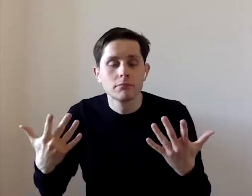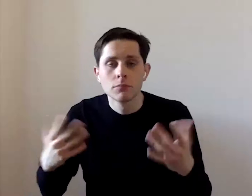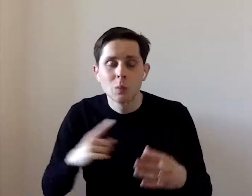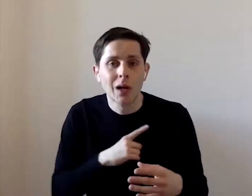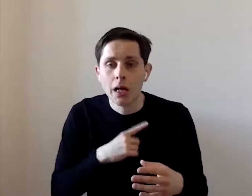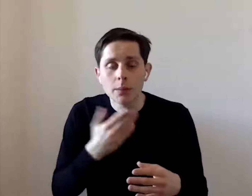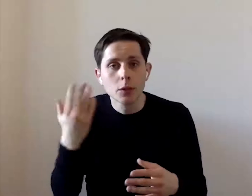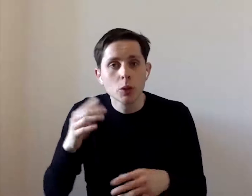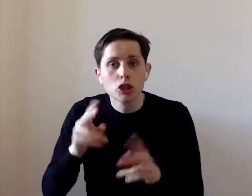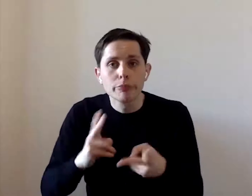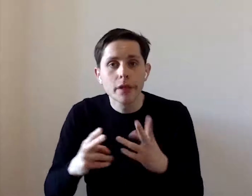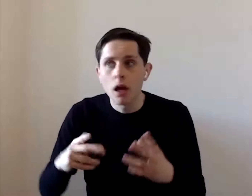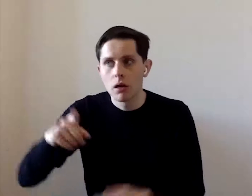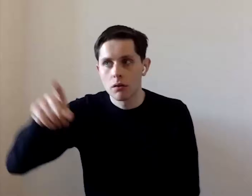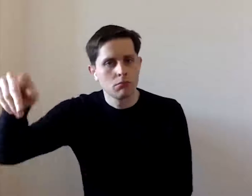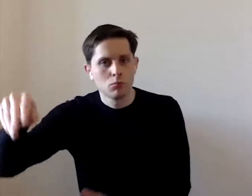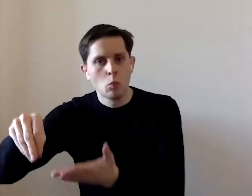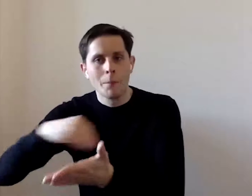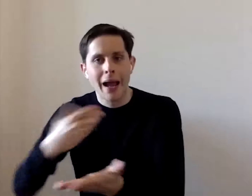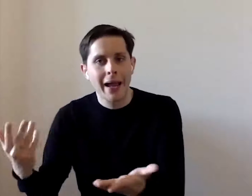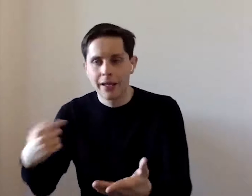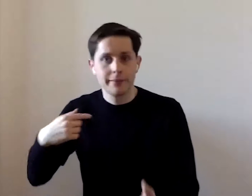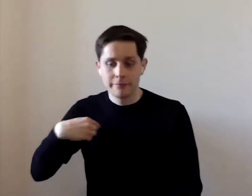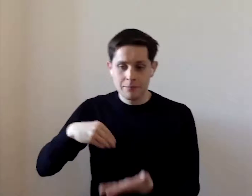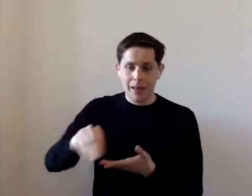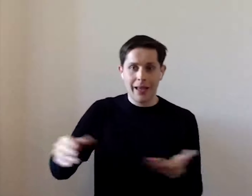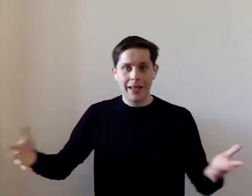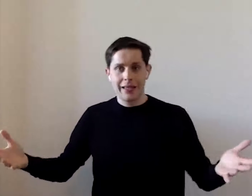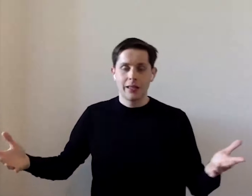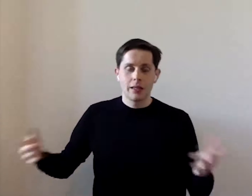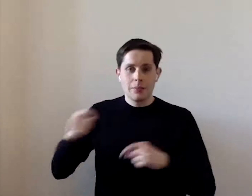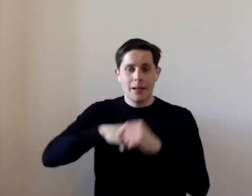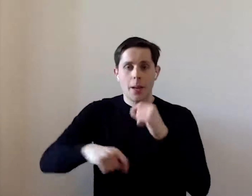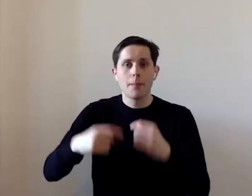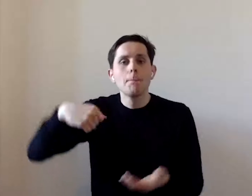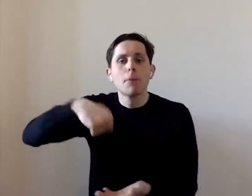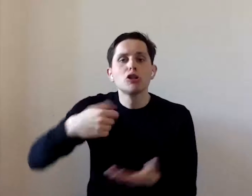So I definitely think that, you know, my experience at Haworth Tompkins has been valuable.